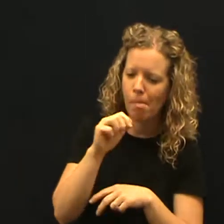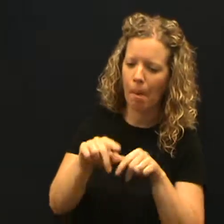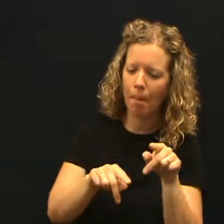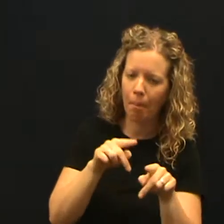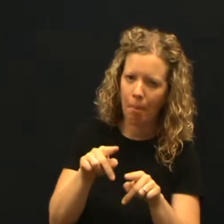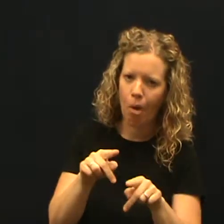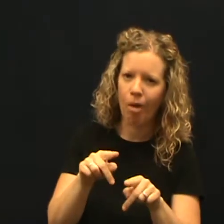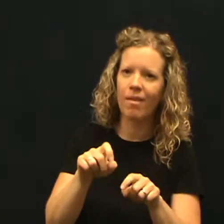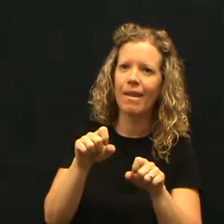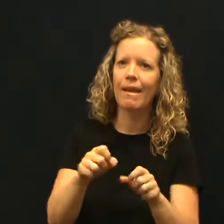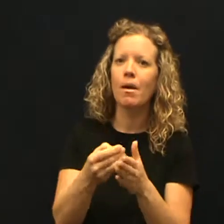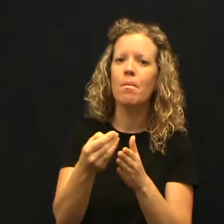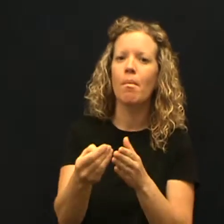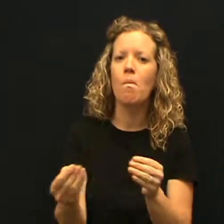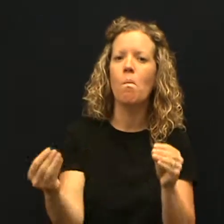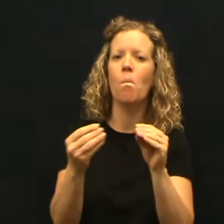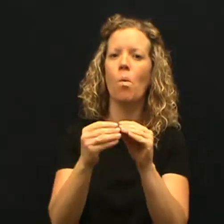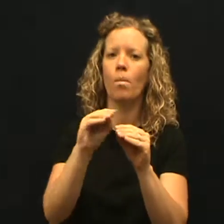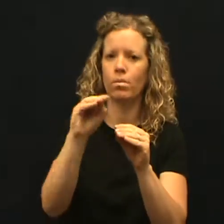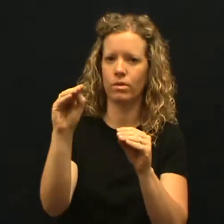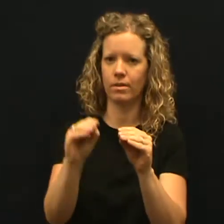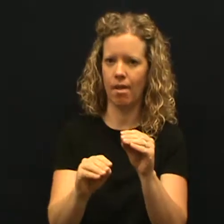ownership in the corporation.